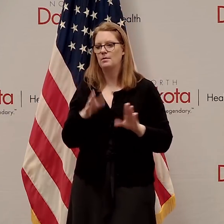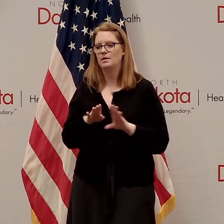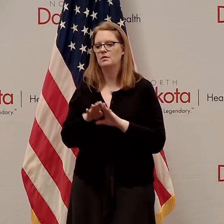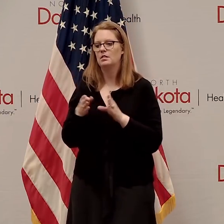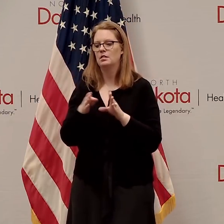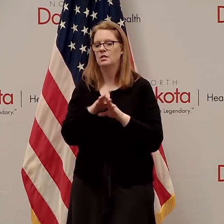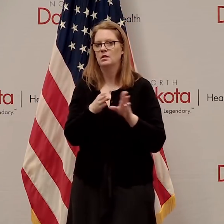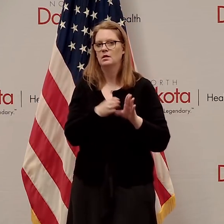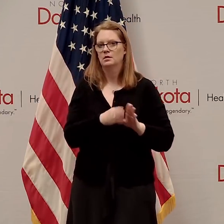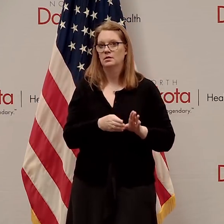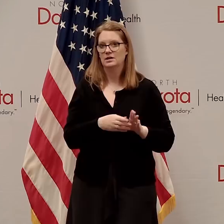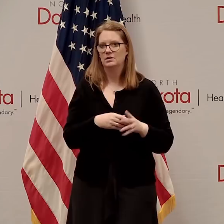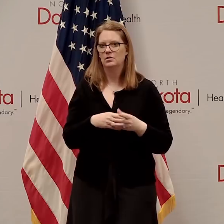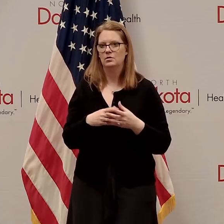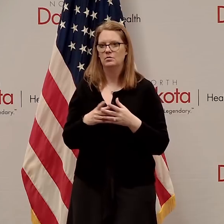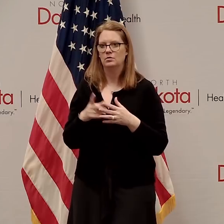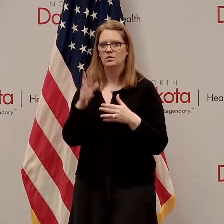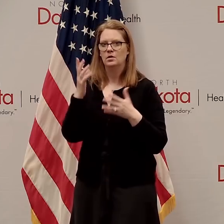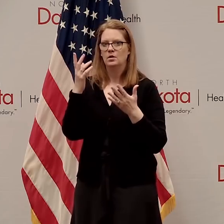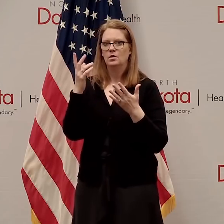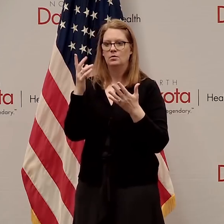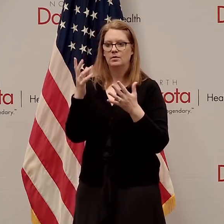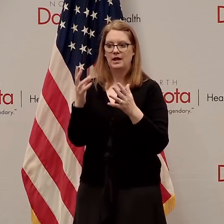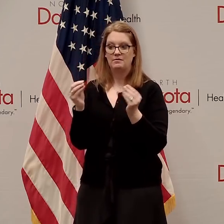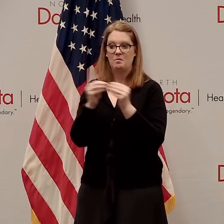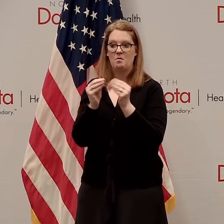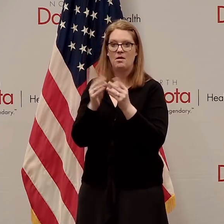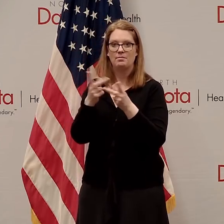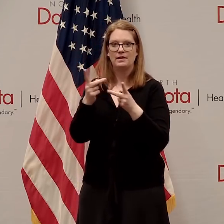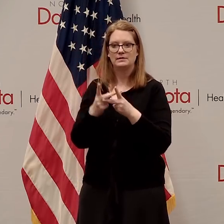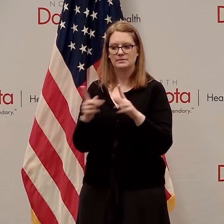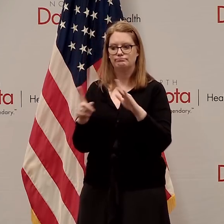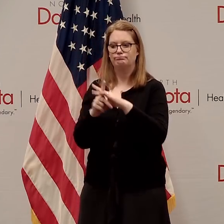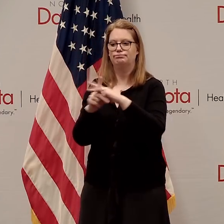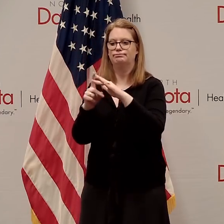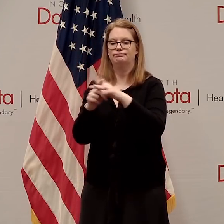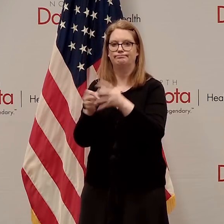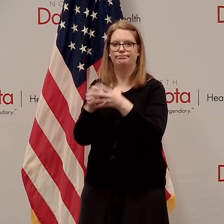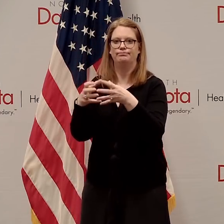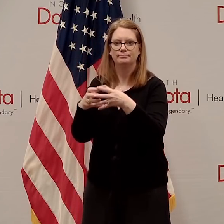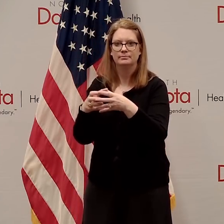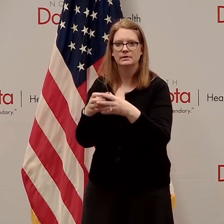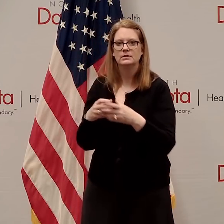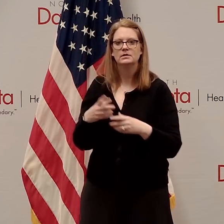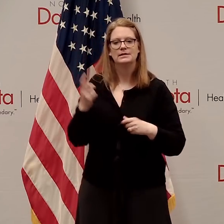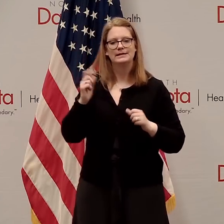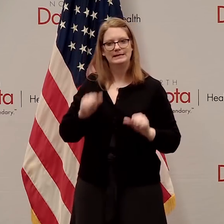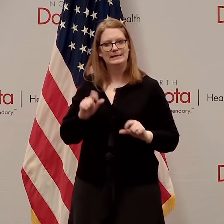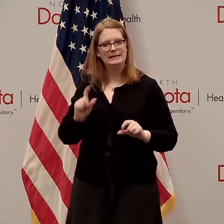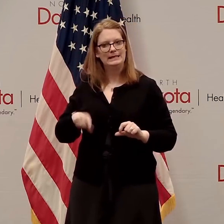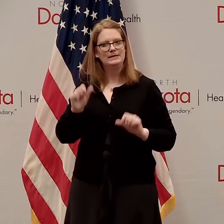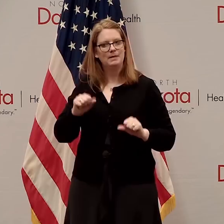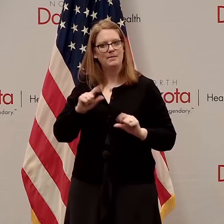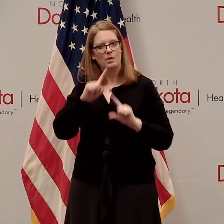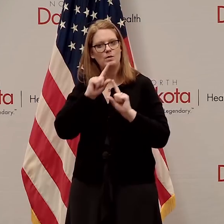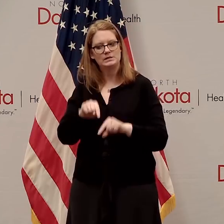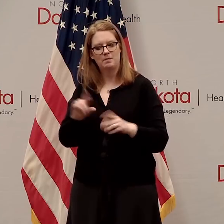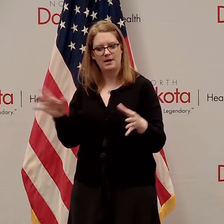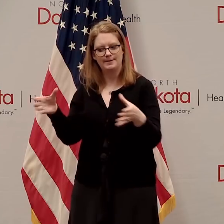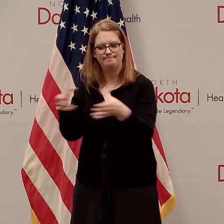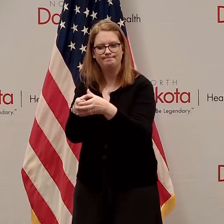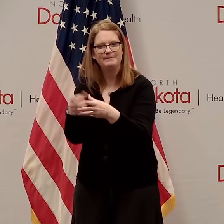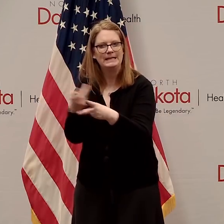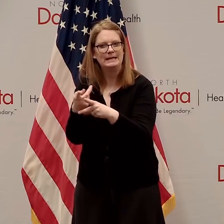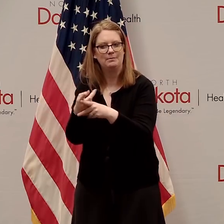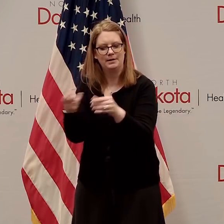hotspots pop up. With more transmissionable contact, we'll have more hotspots. So then we need to be able to respond to those and have the capacity. The other thing